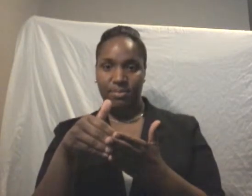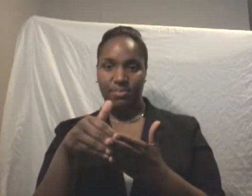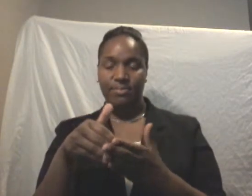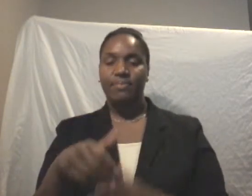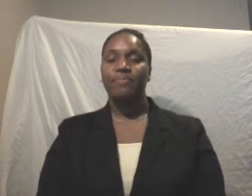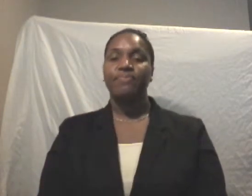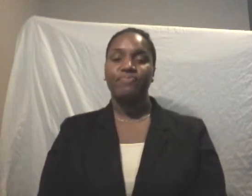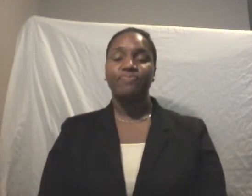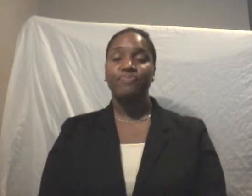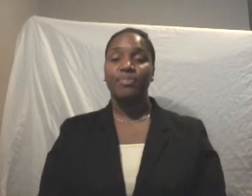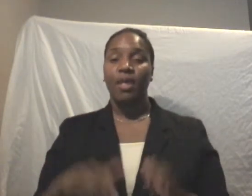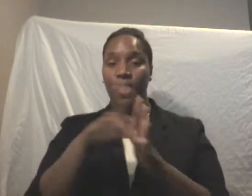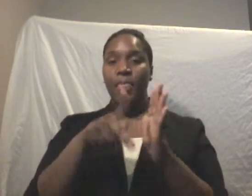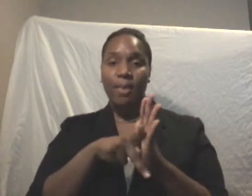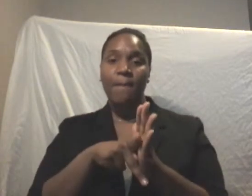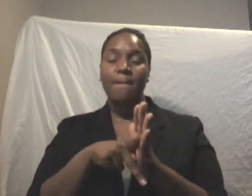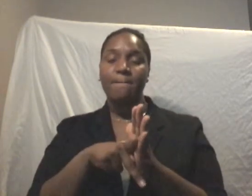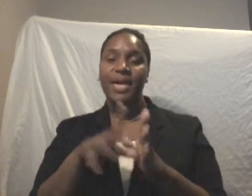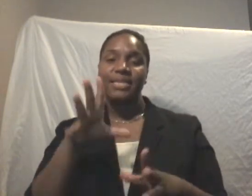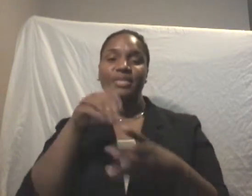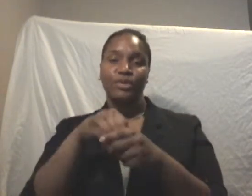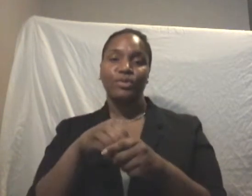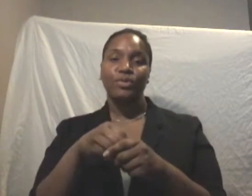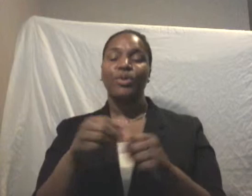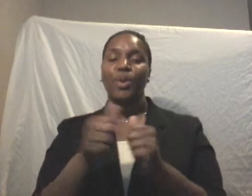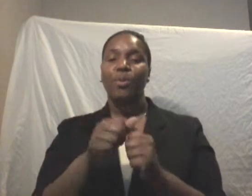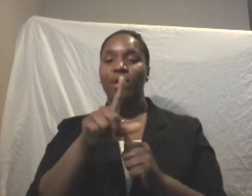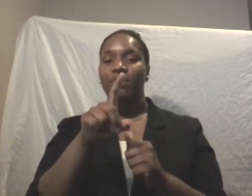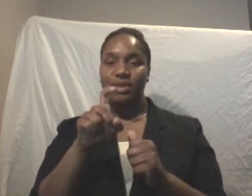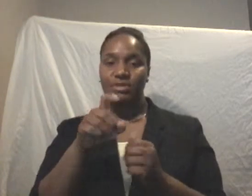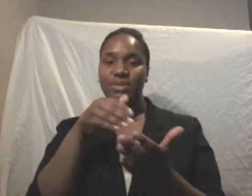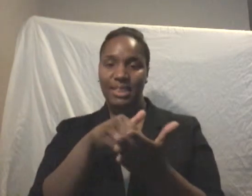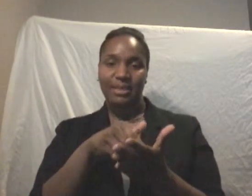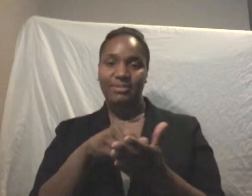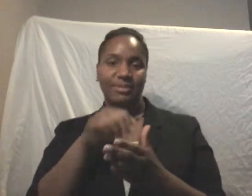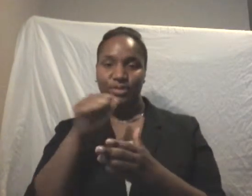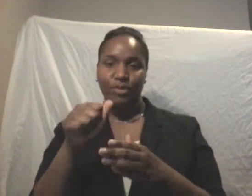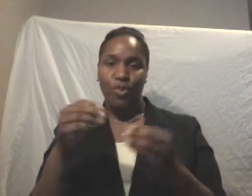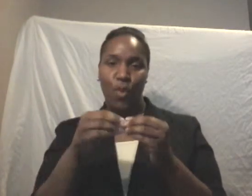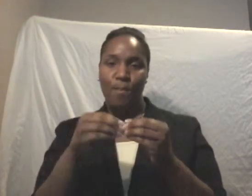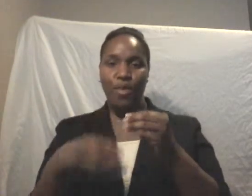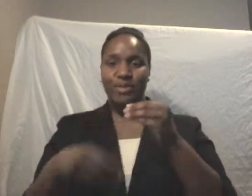Now the policy comes with the $100,000 and there's no extra charge for that. So do you just want to start with that?